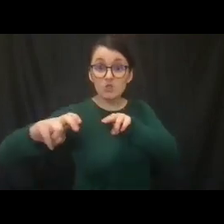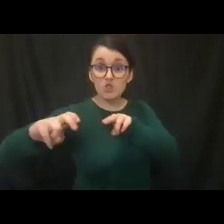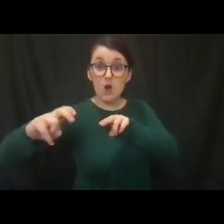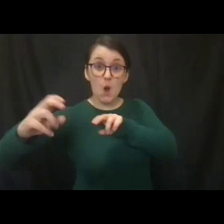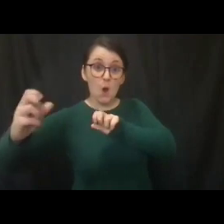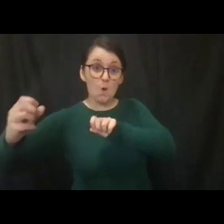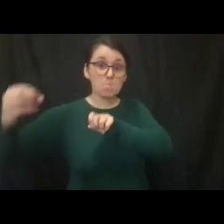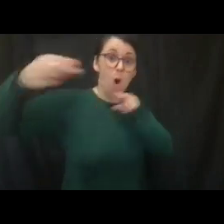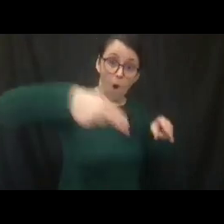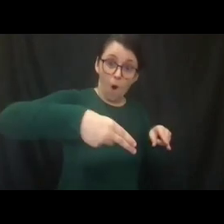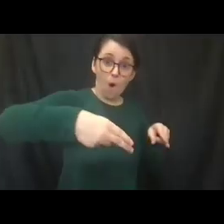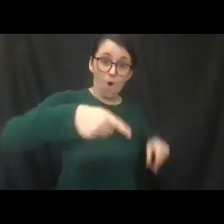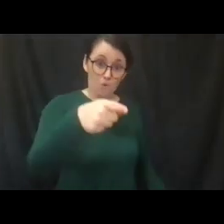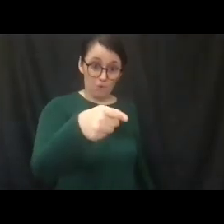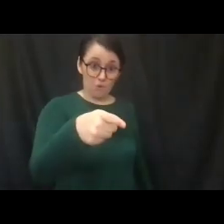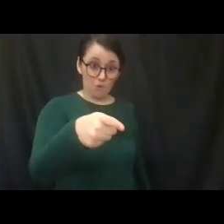Oh my goodness.